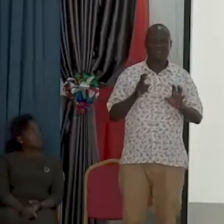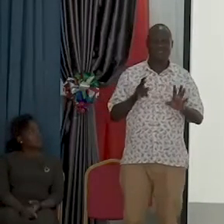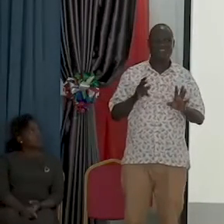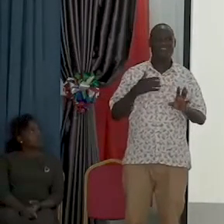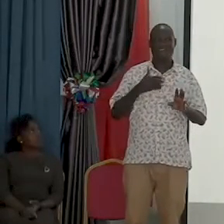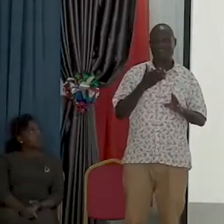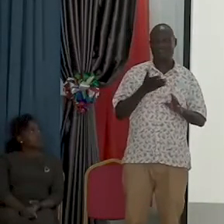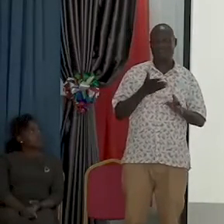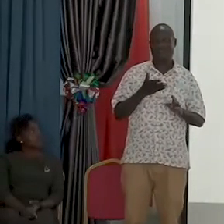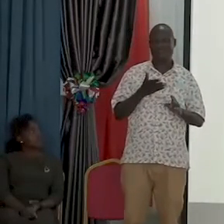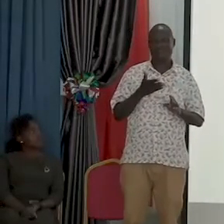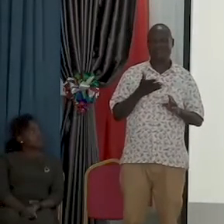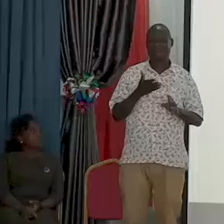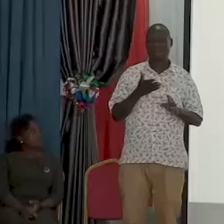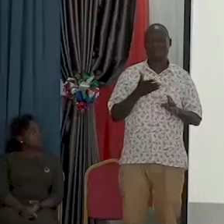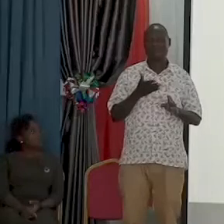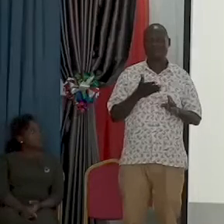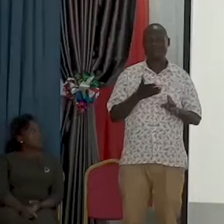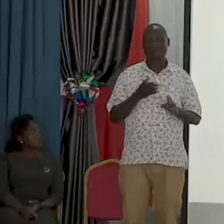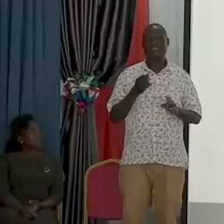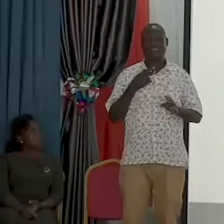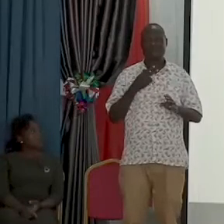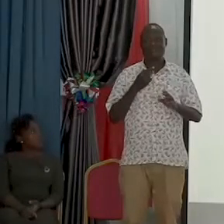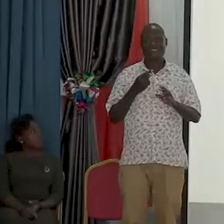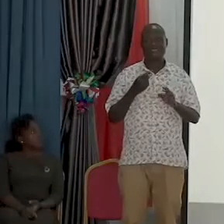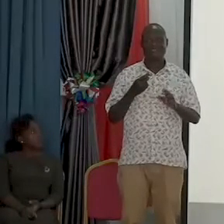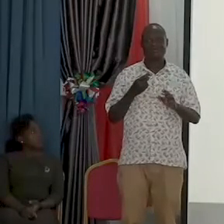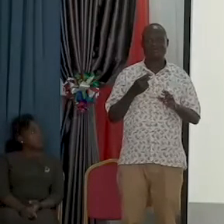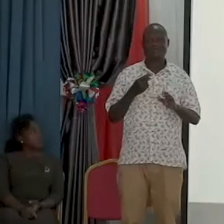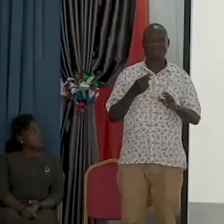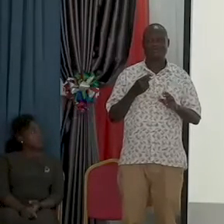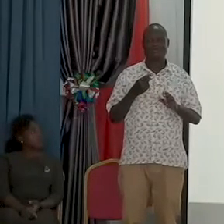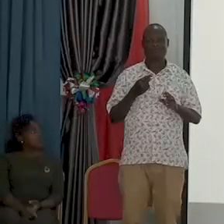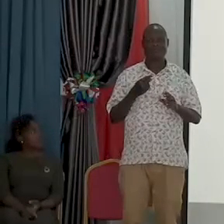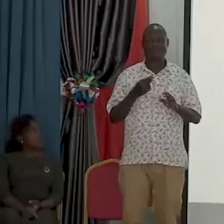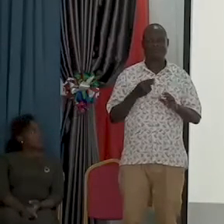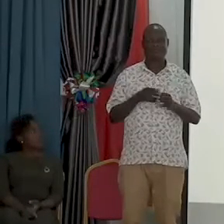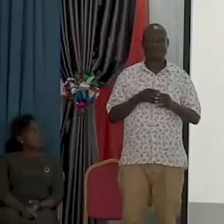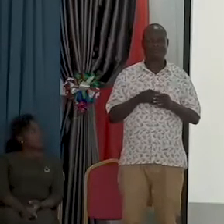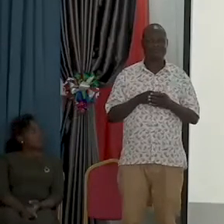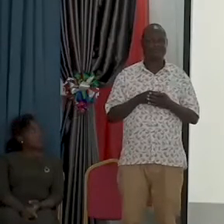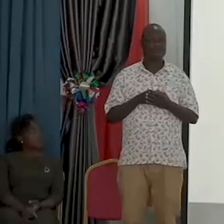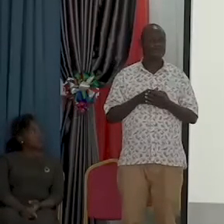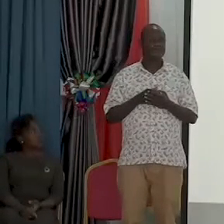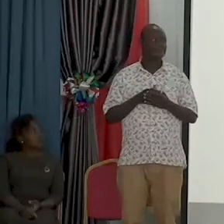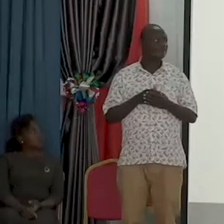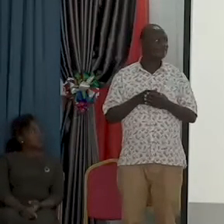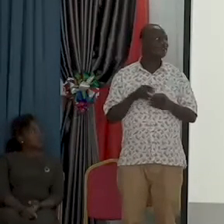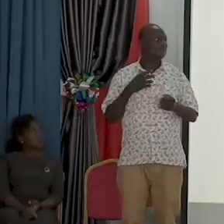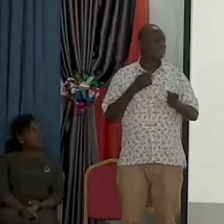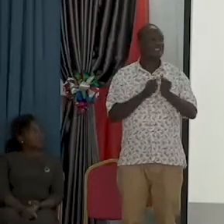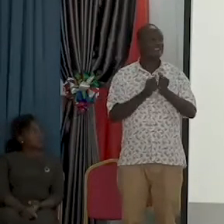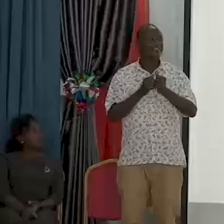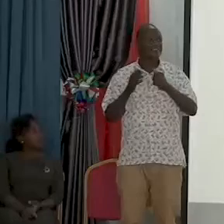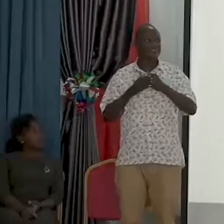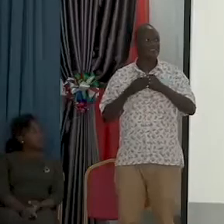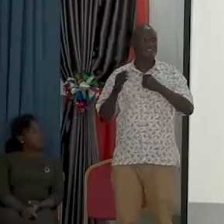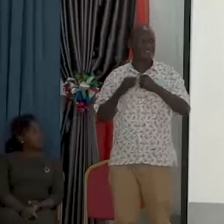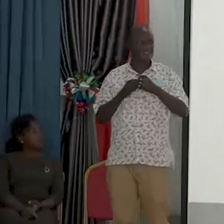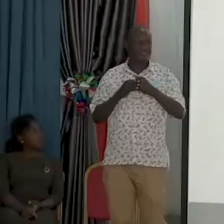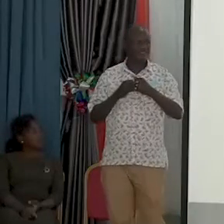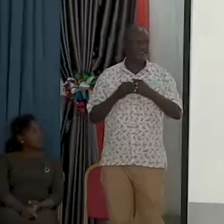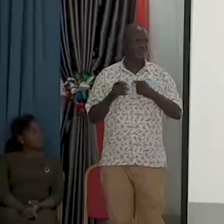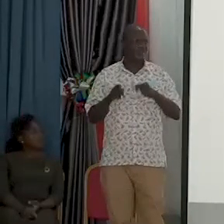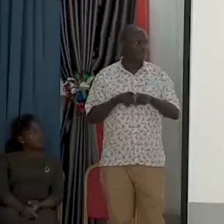disabilities. The friends that I have made that I've worked with since I began practicing in 1998 have primarily